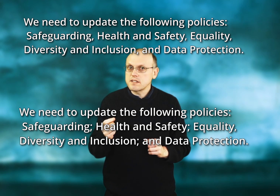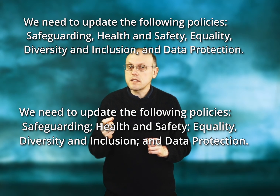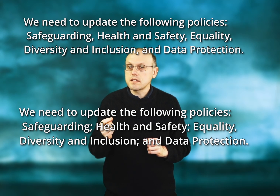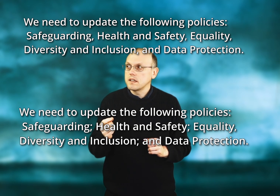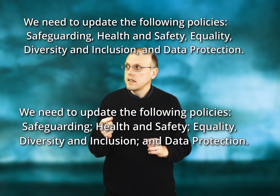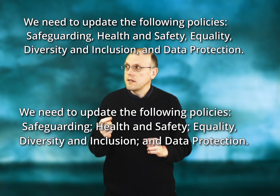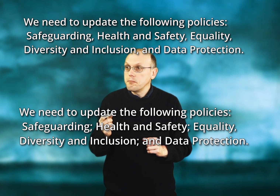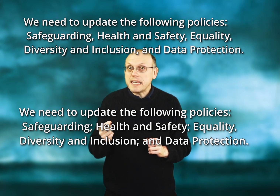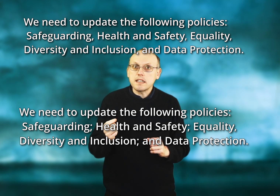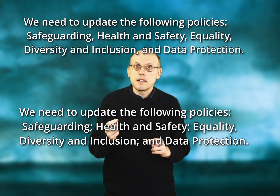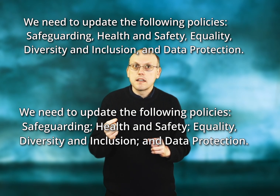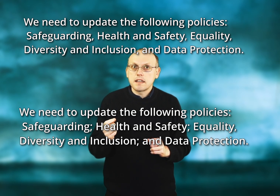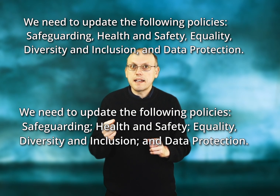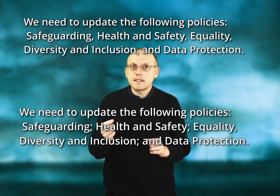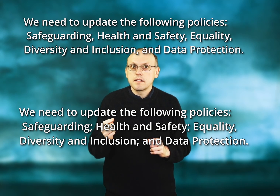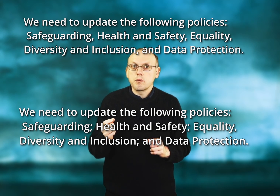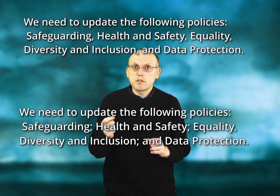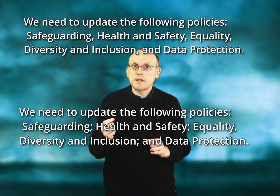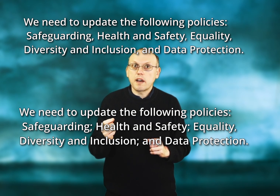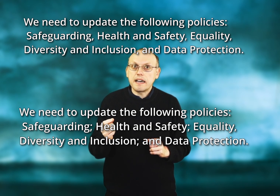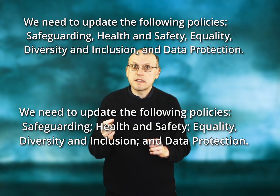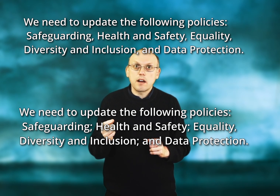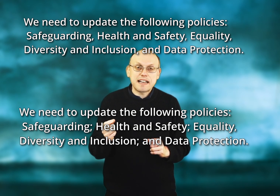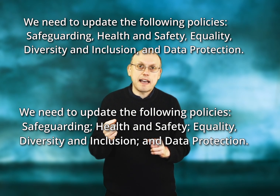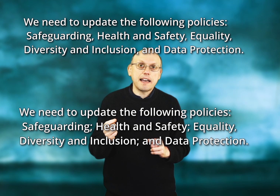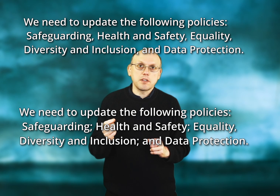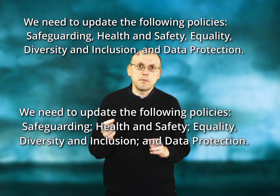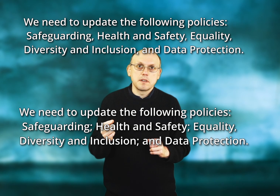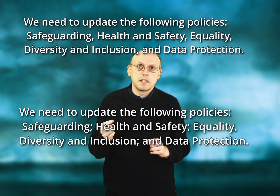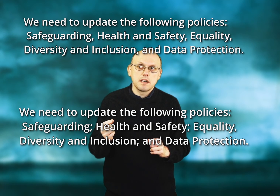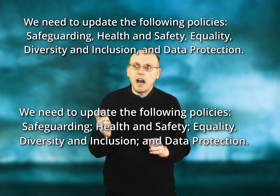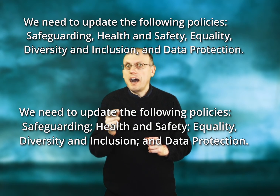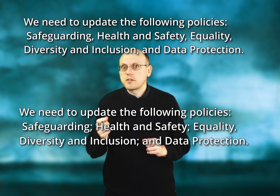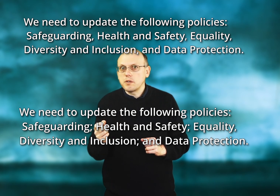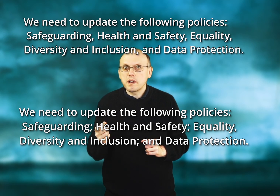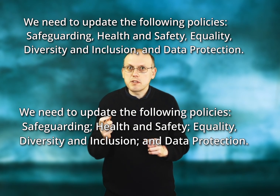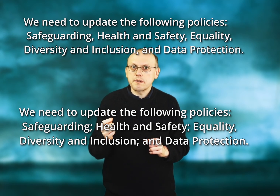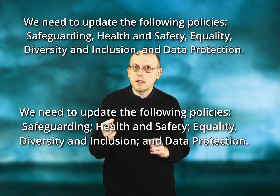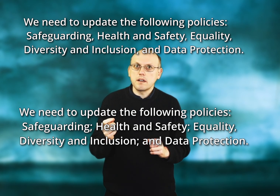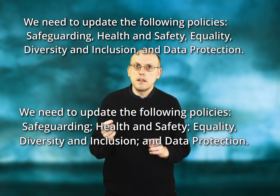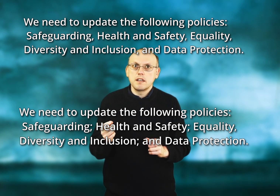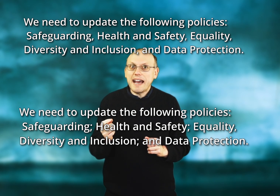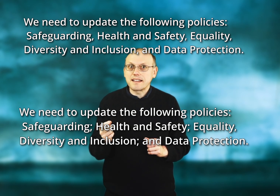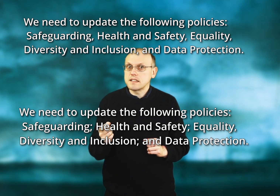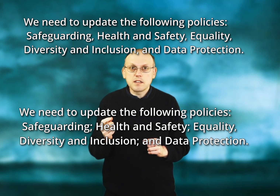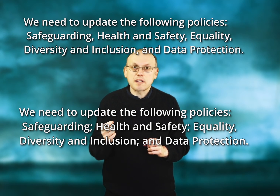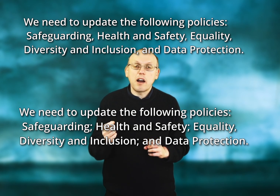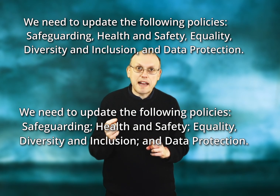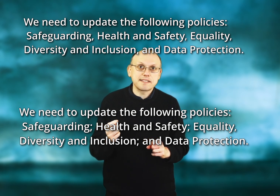doesn't mean that what goes after and is our last item at all. What goes after and is not our last